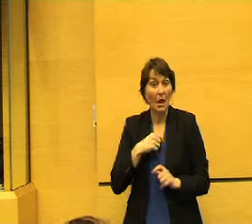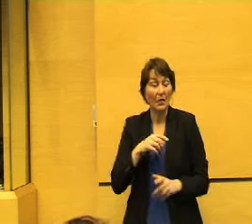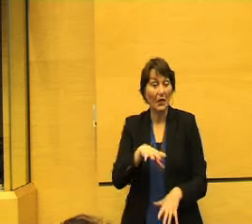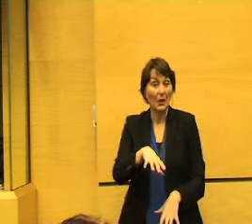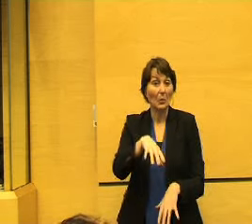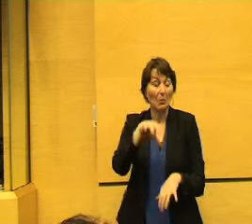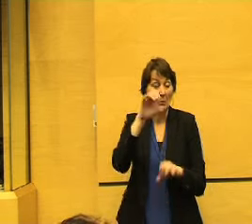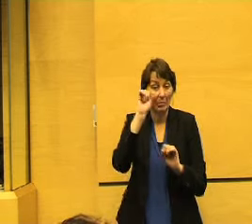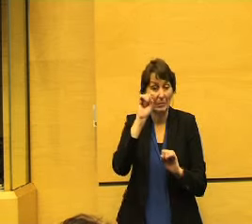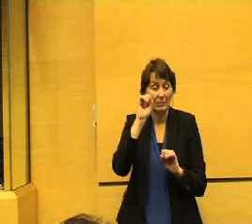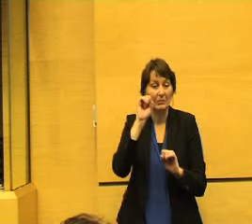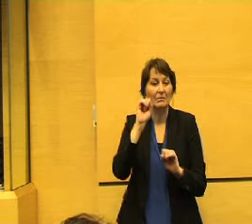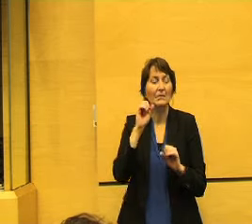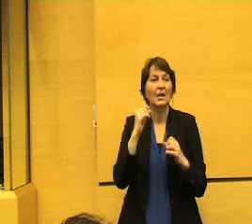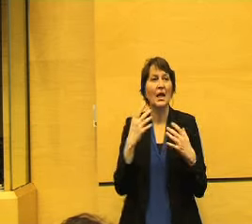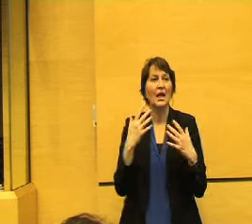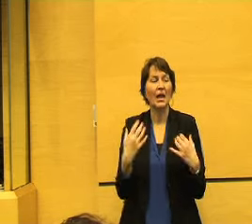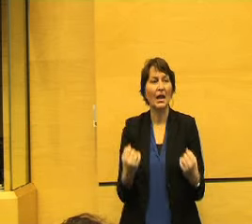there are